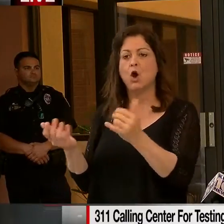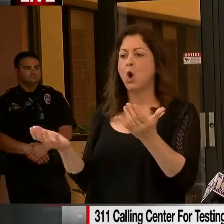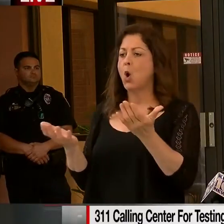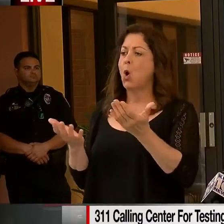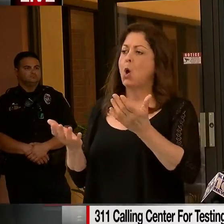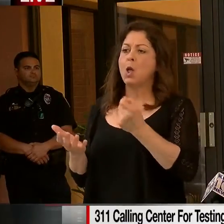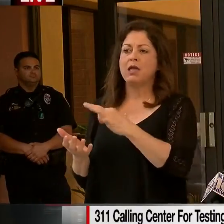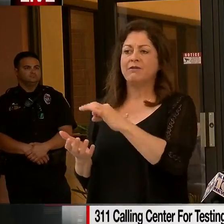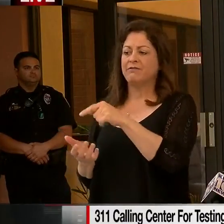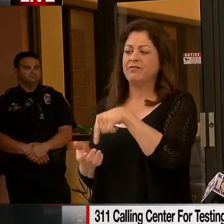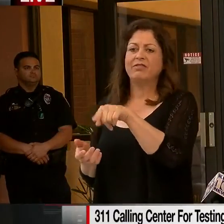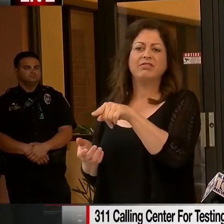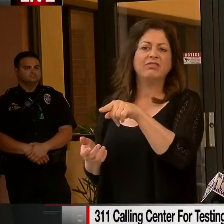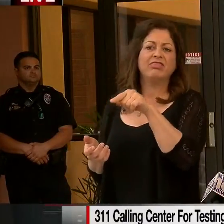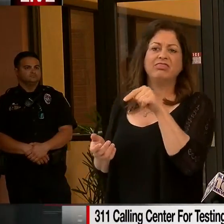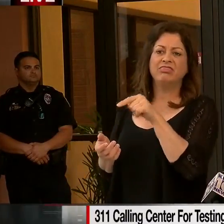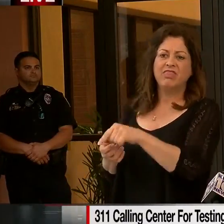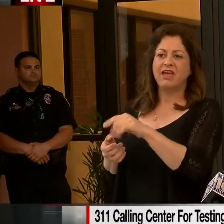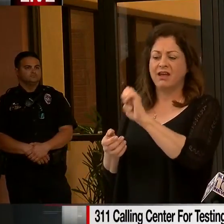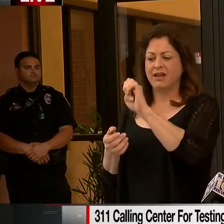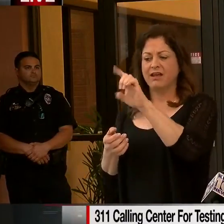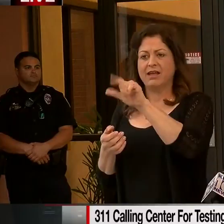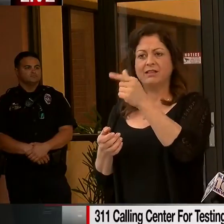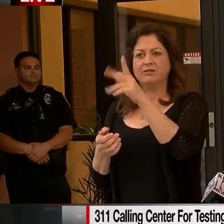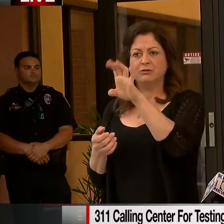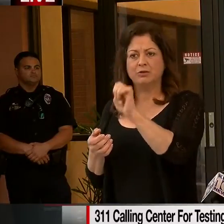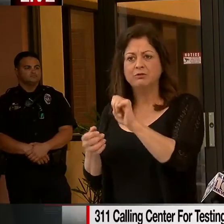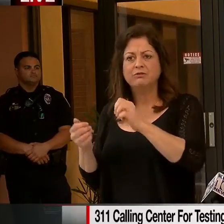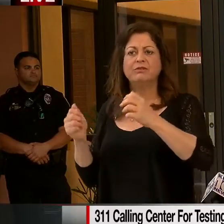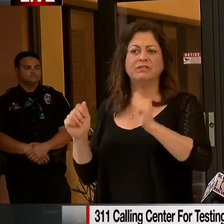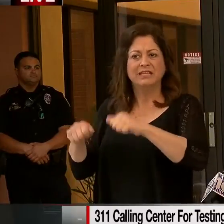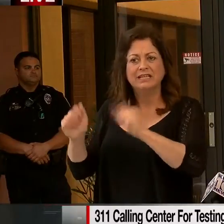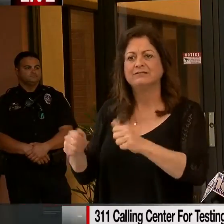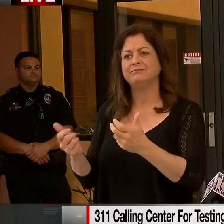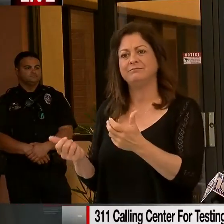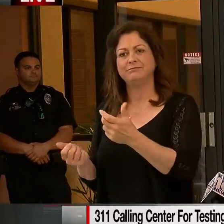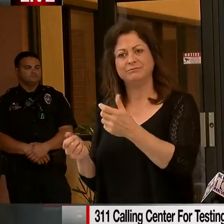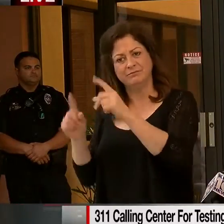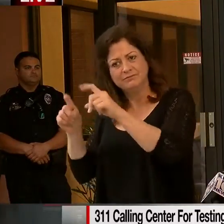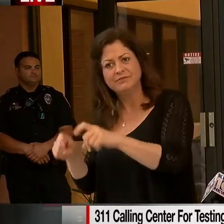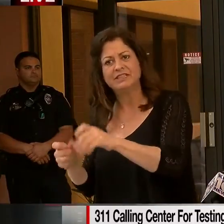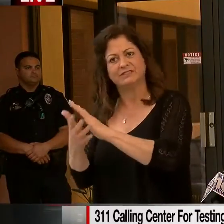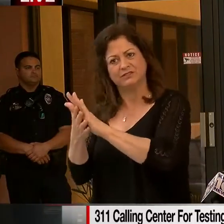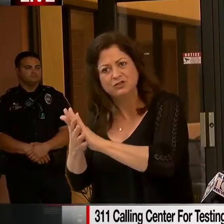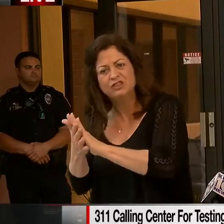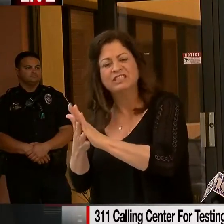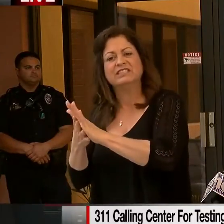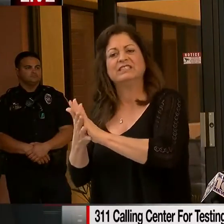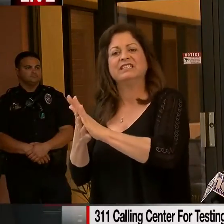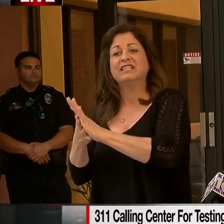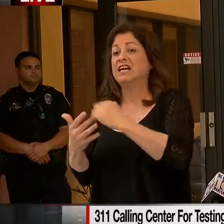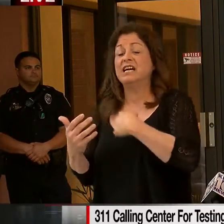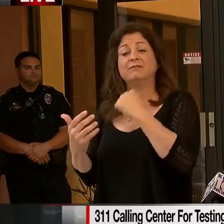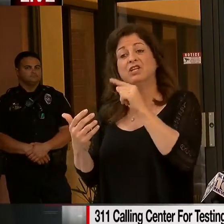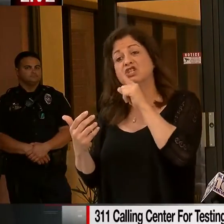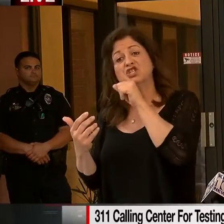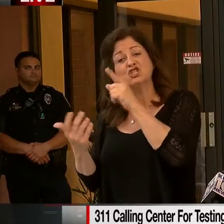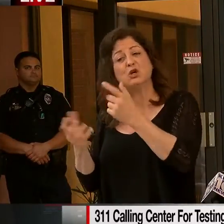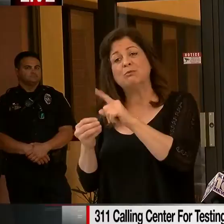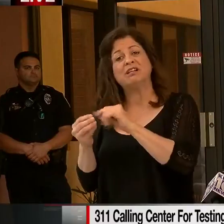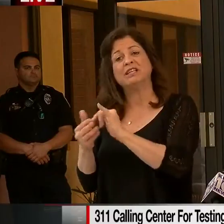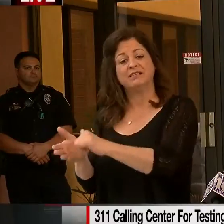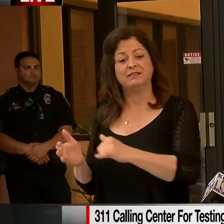eligibility criteria are. So, yeah, that's something, I'm not responsible for that side of things, so it's very hard for me to answer that question.